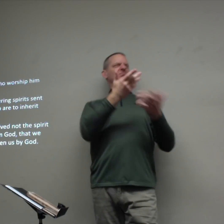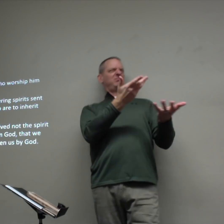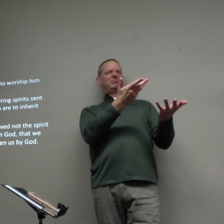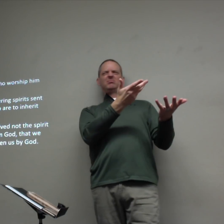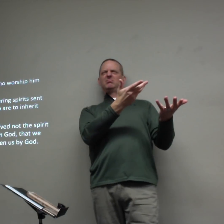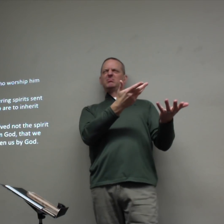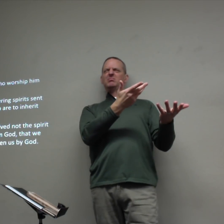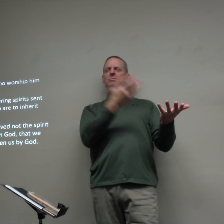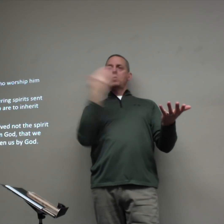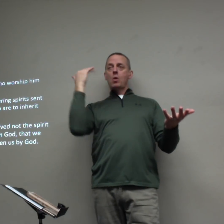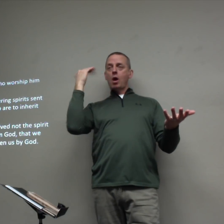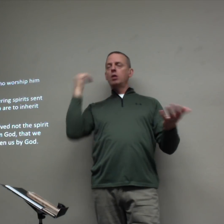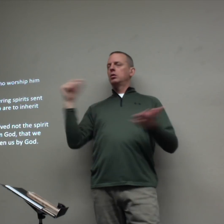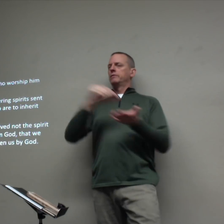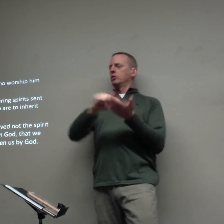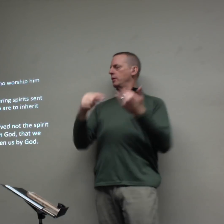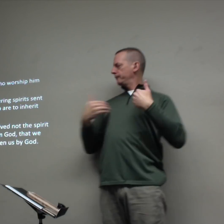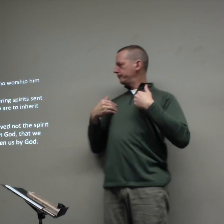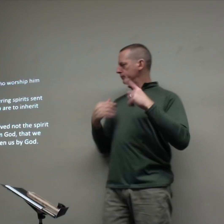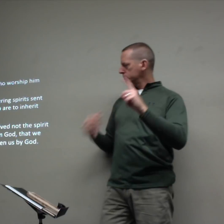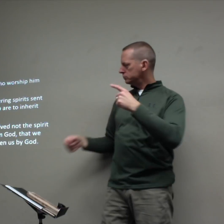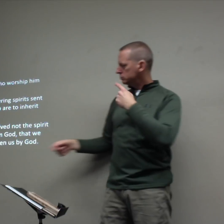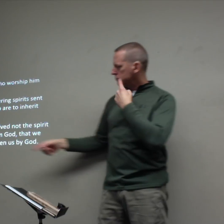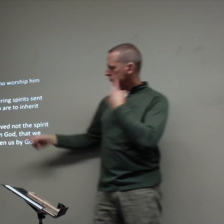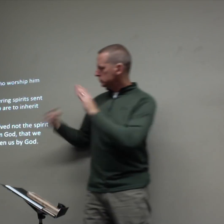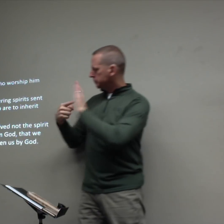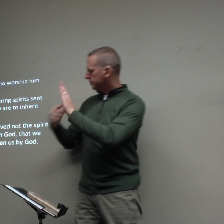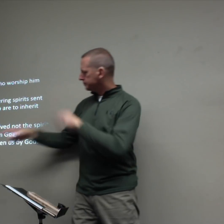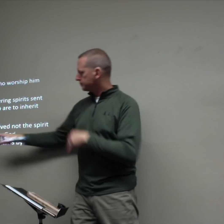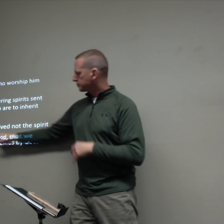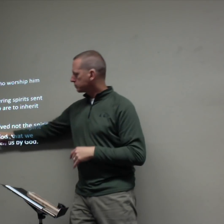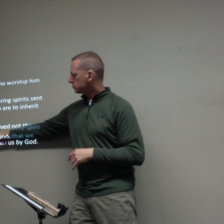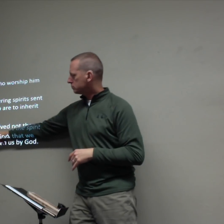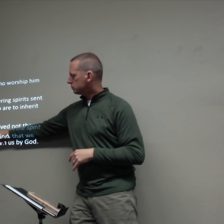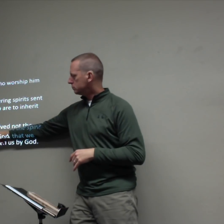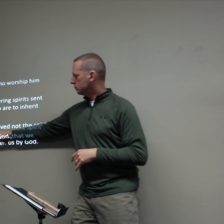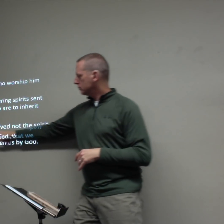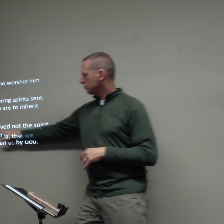like. But other people may say they believe in him, but they won't explain the same way.